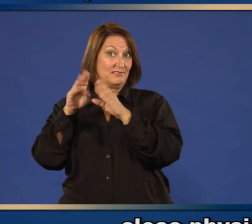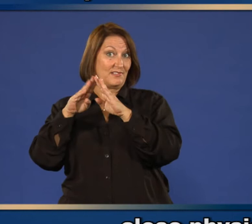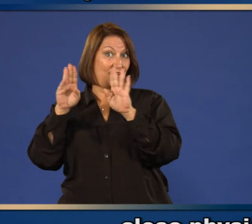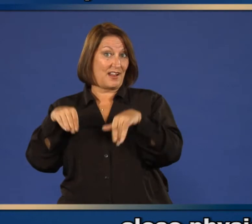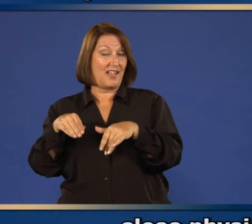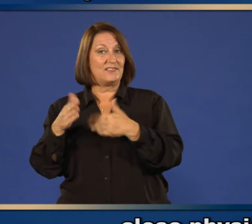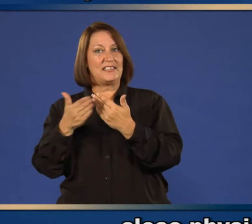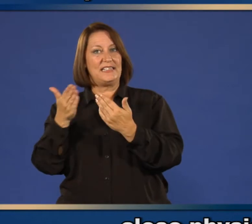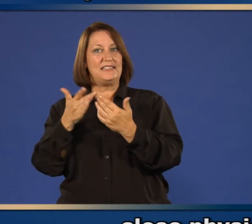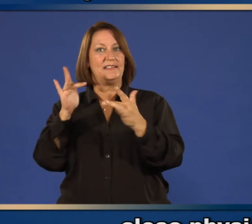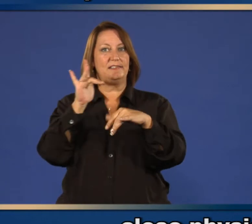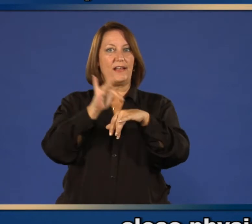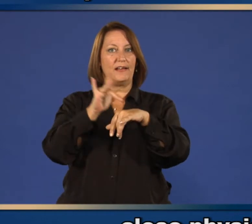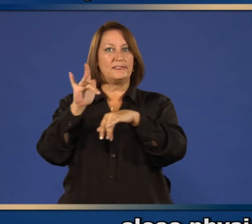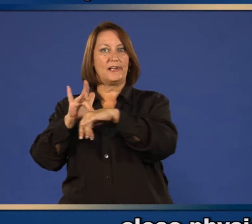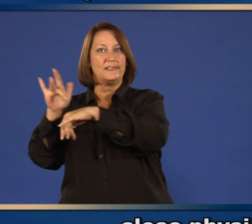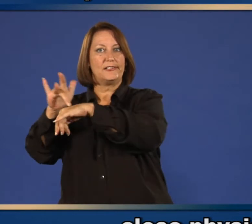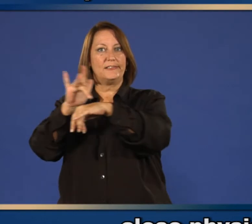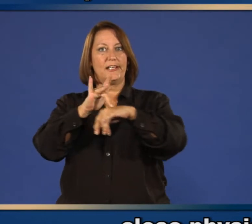household.